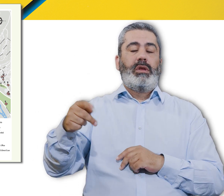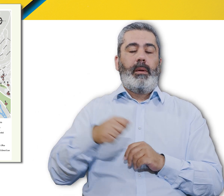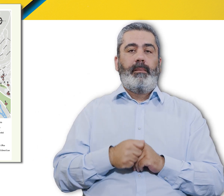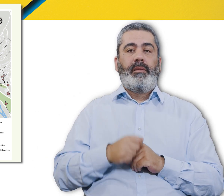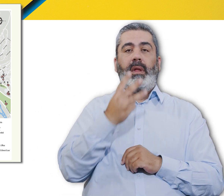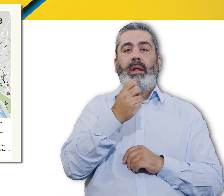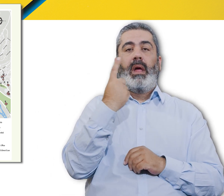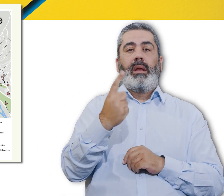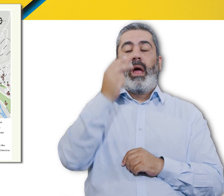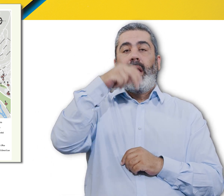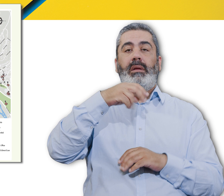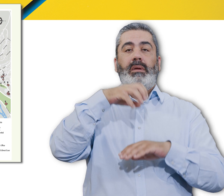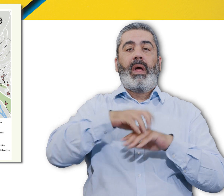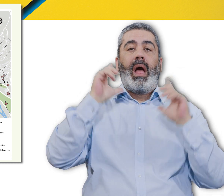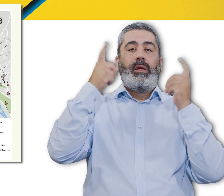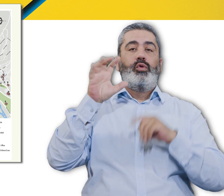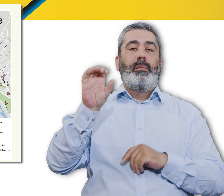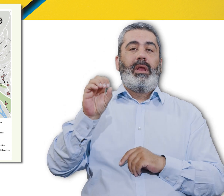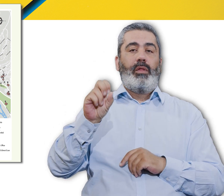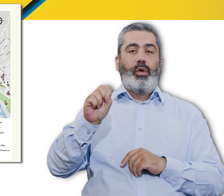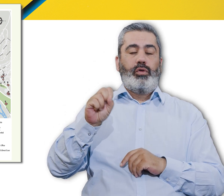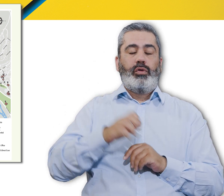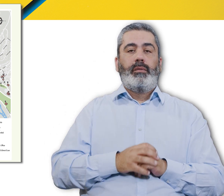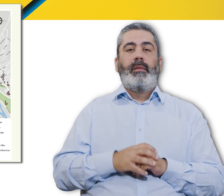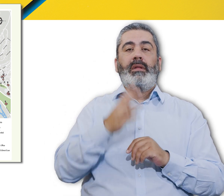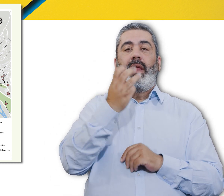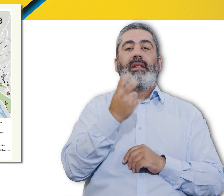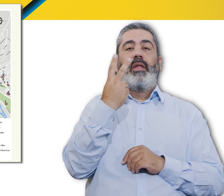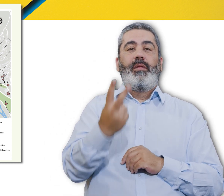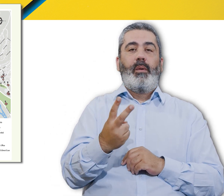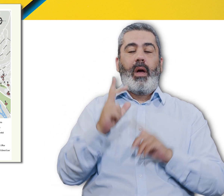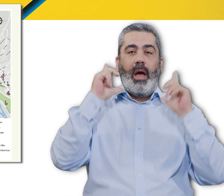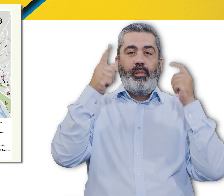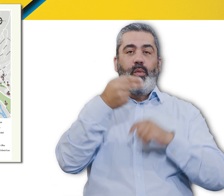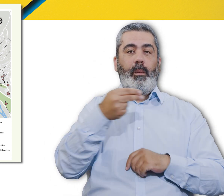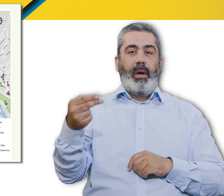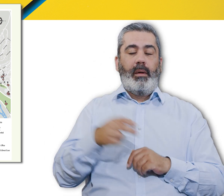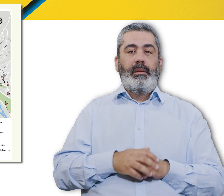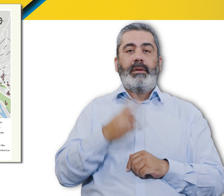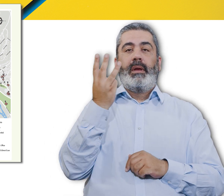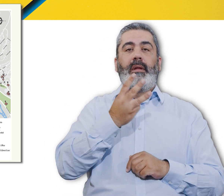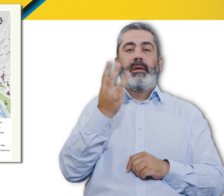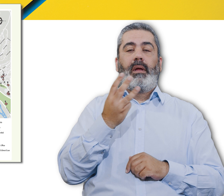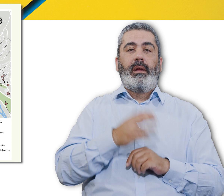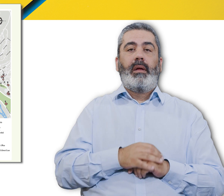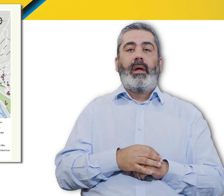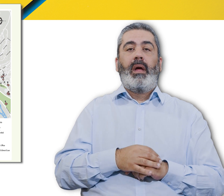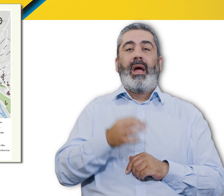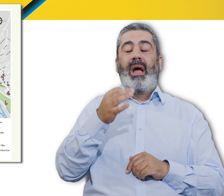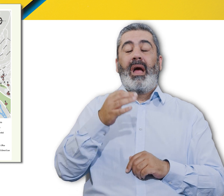Museum Onifred. 29. Ruins of Gorica Castle. 30. Gorica Bridge.